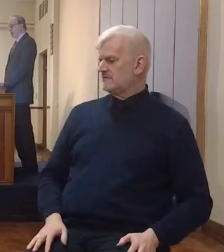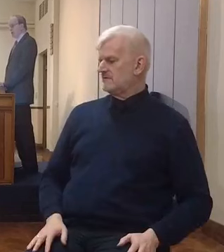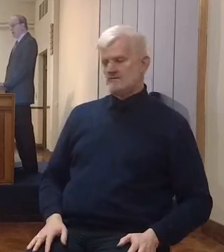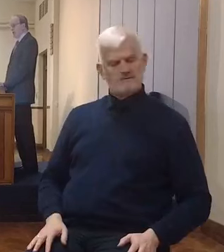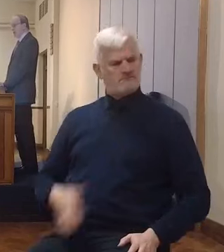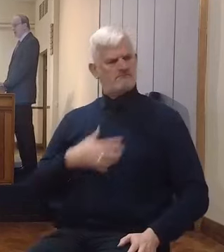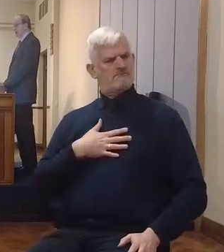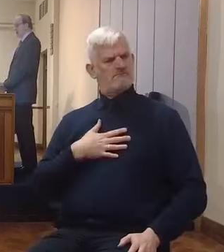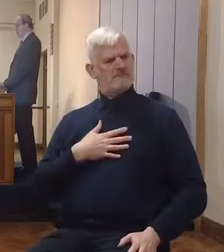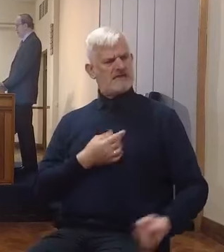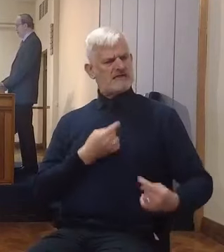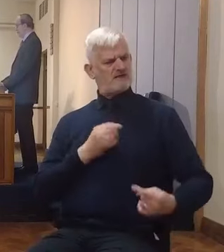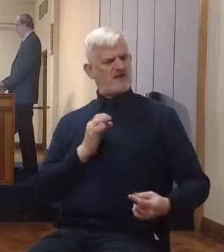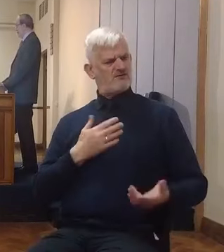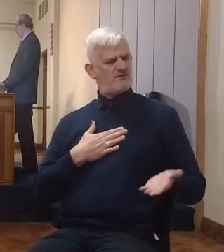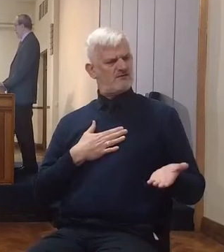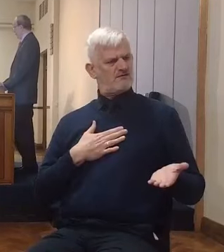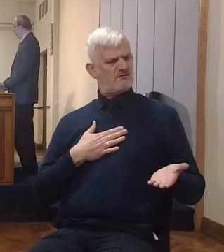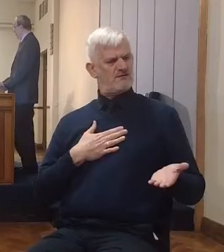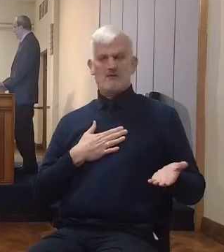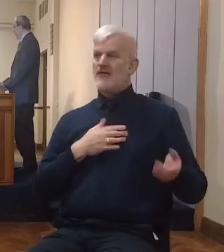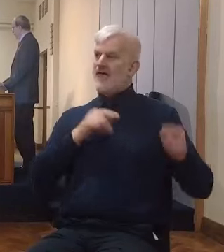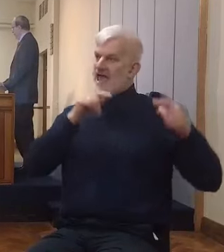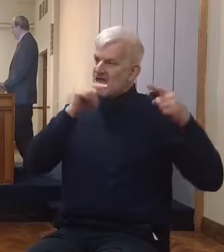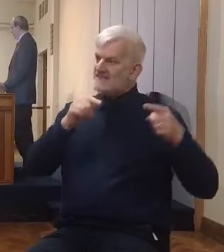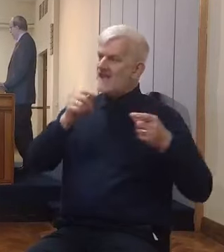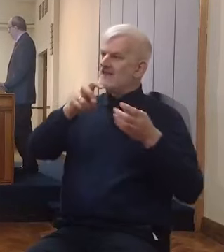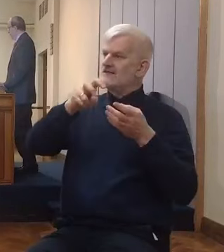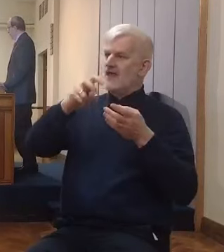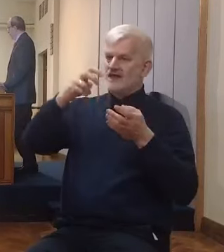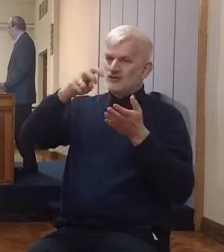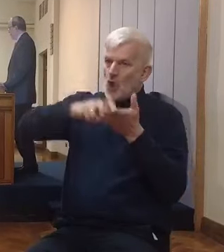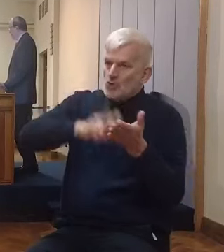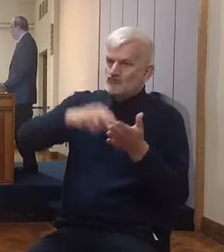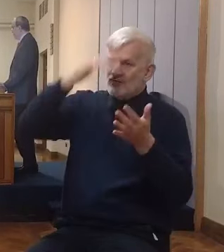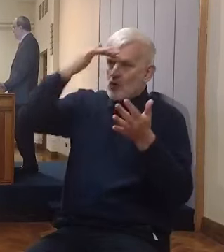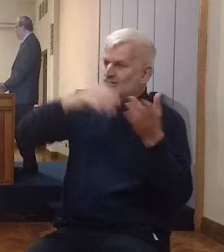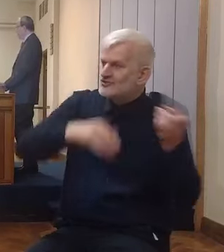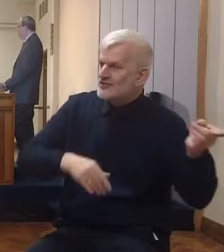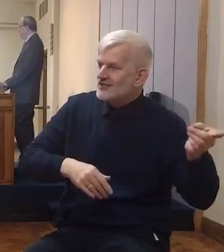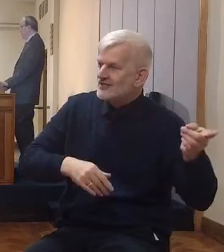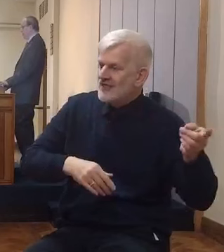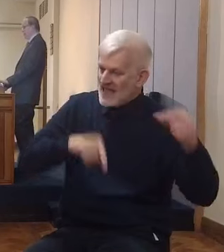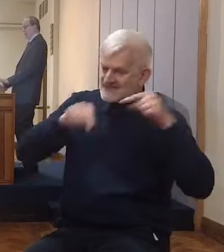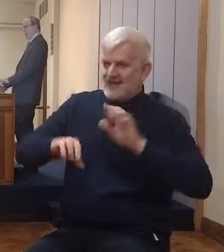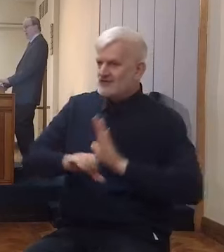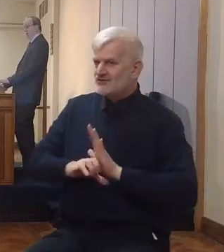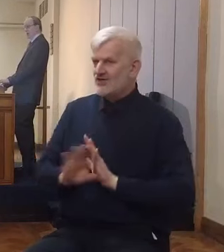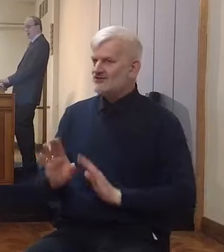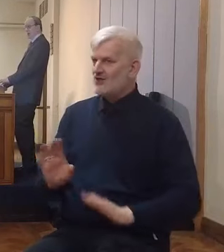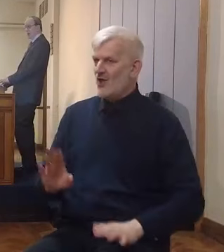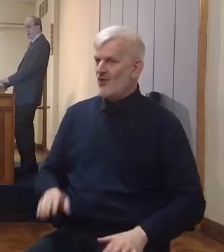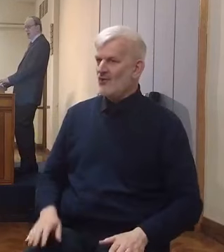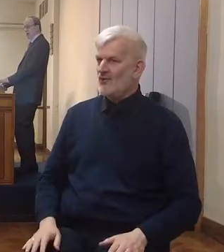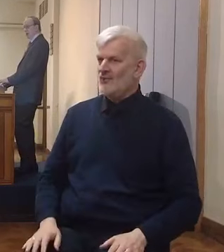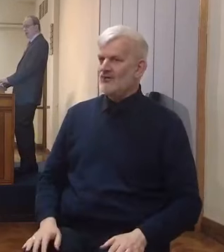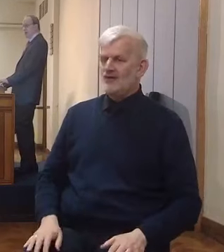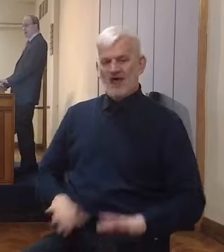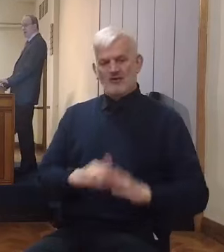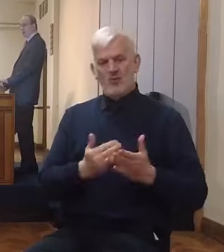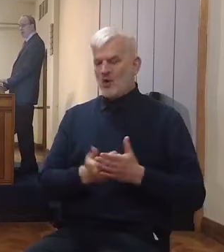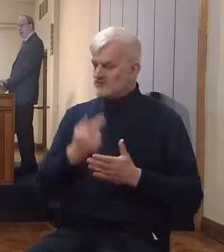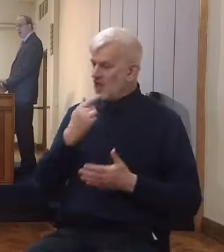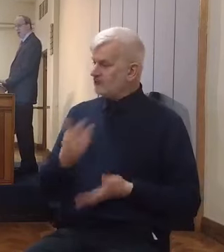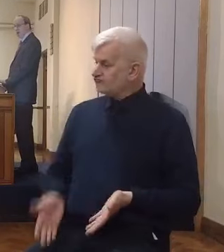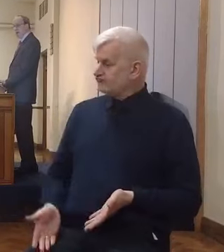the church, if the world can ever be said to be friendly to the church. It tolerated the church. It